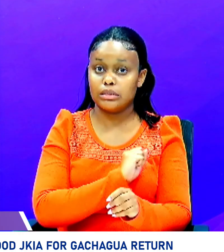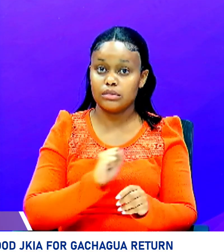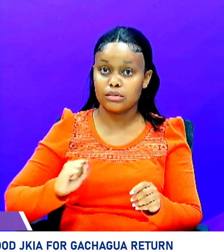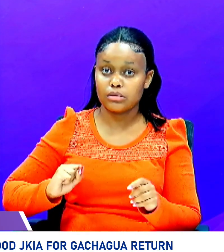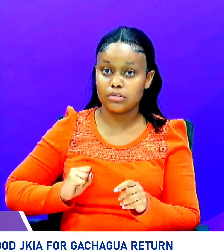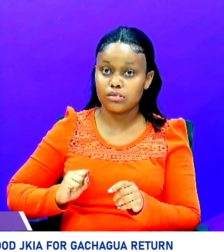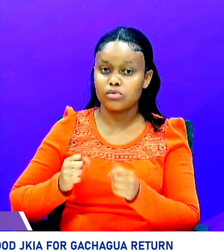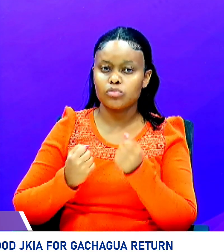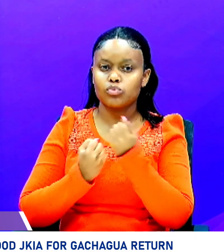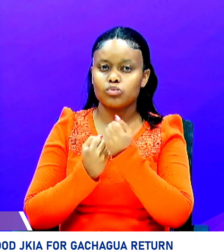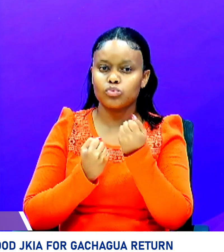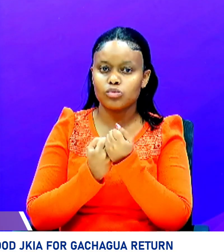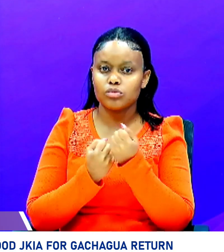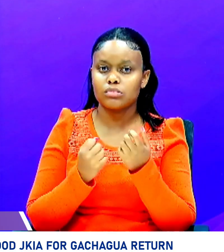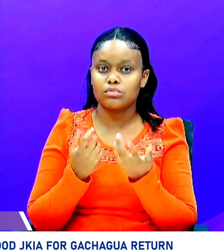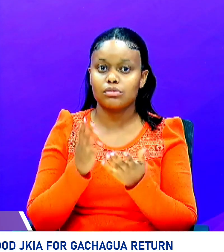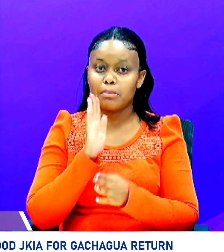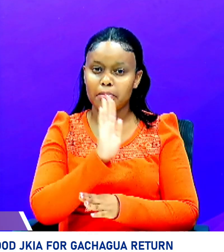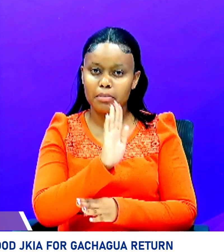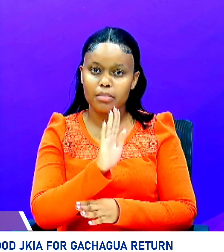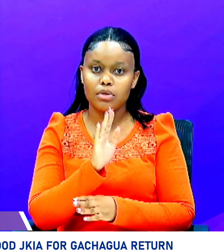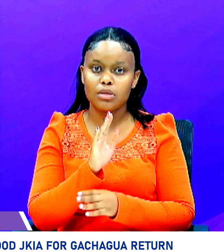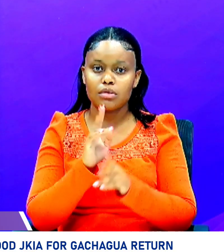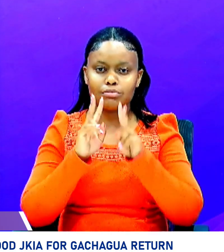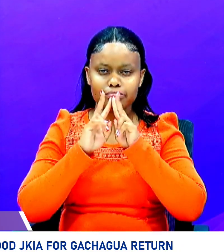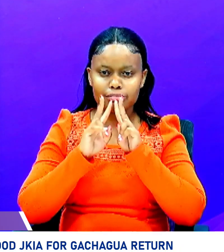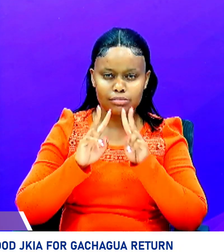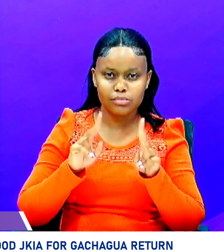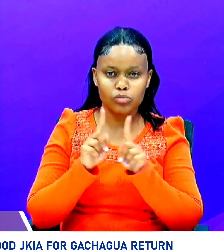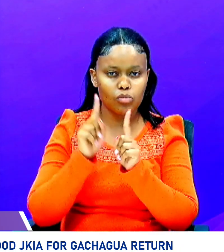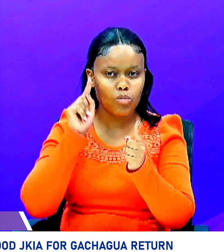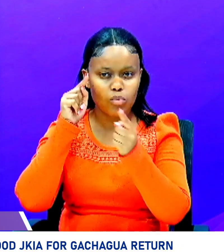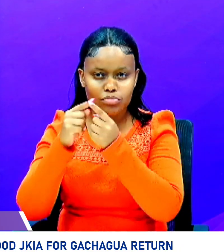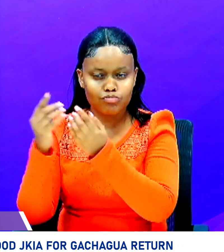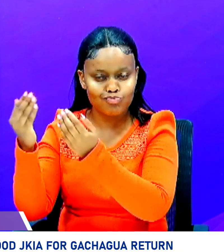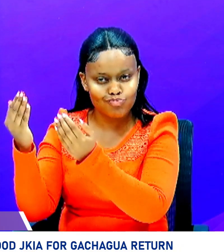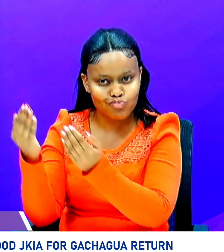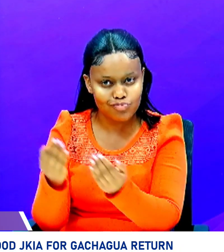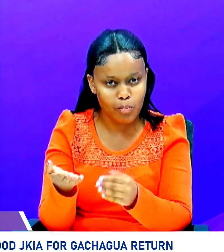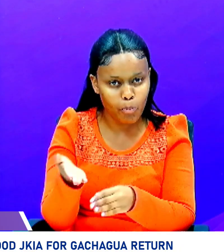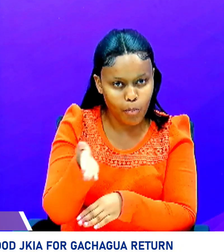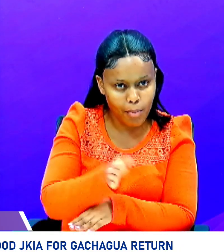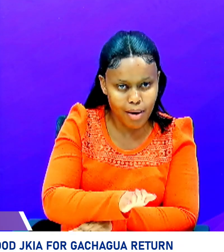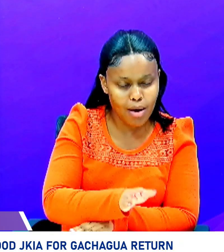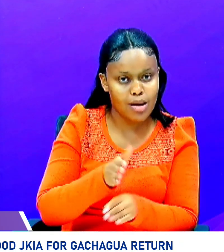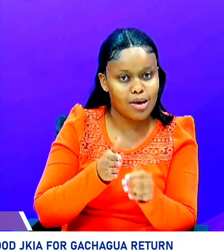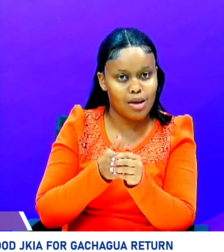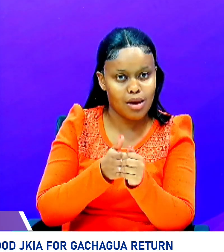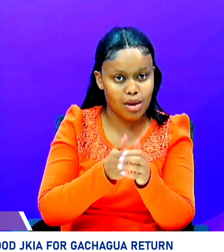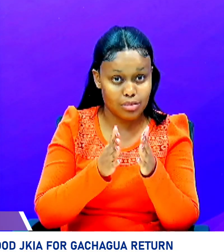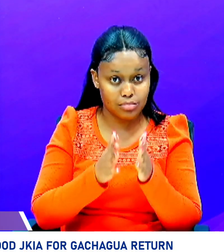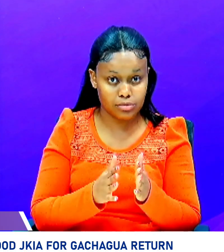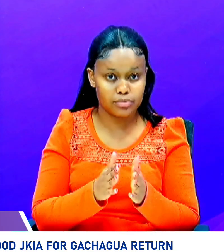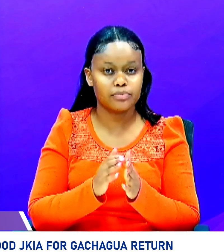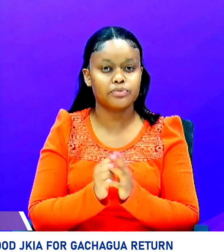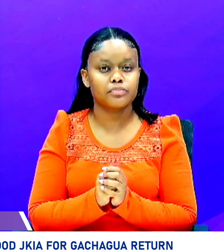to land. A section of allied MPs and senators accompanied the supporters, insisting